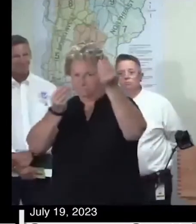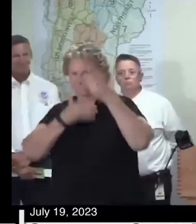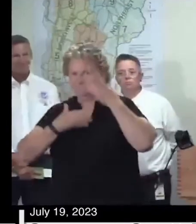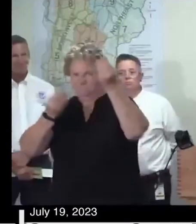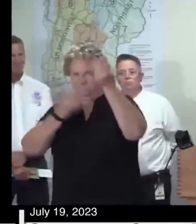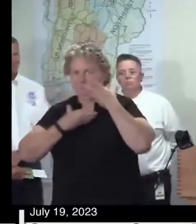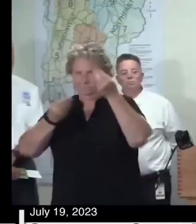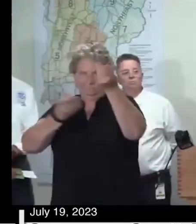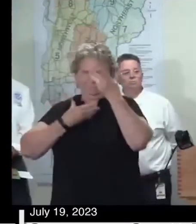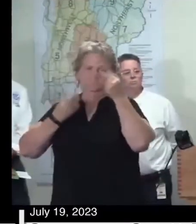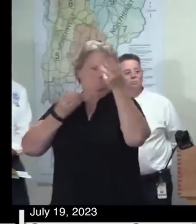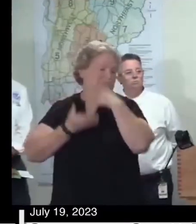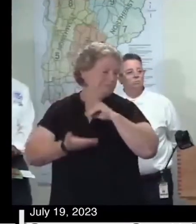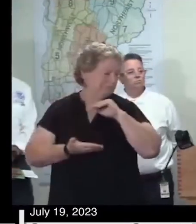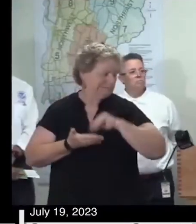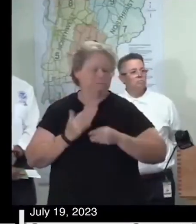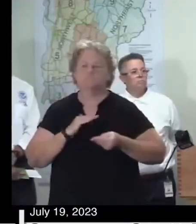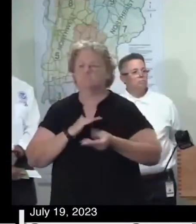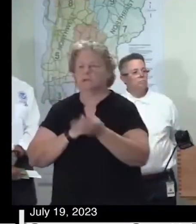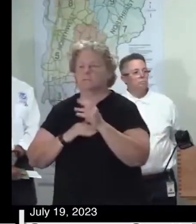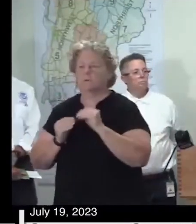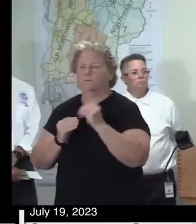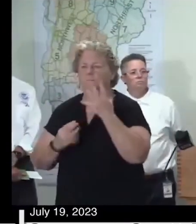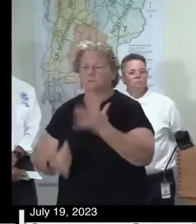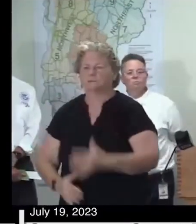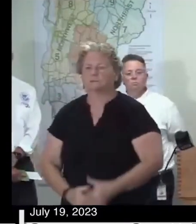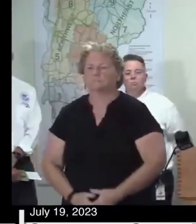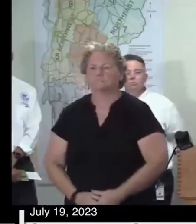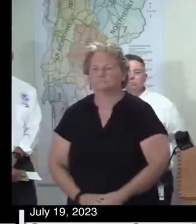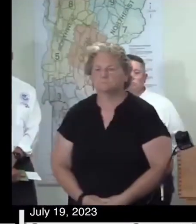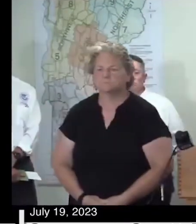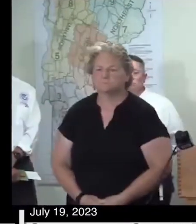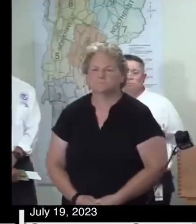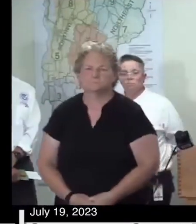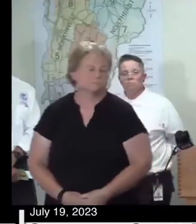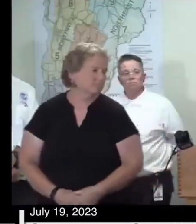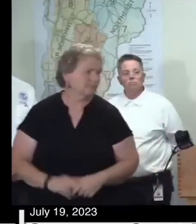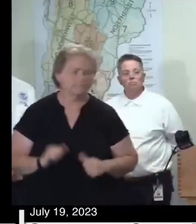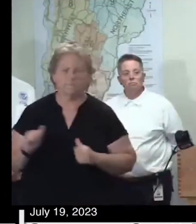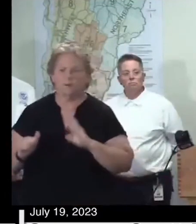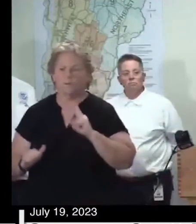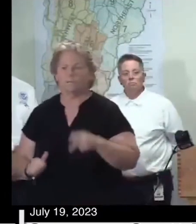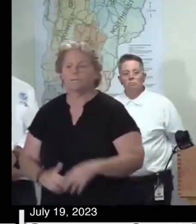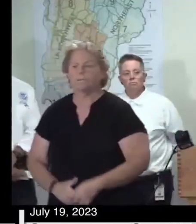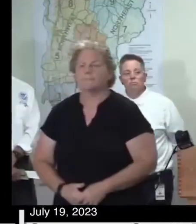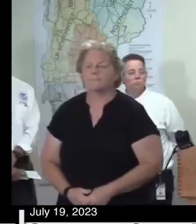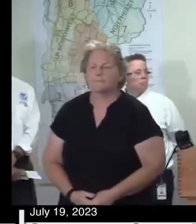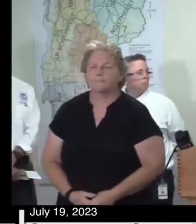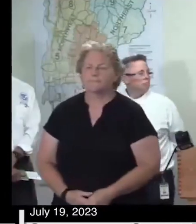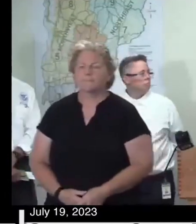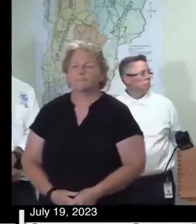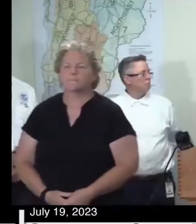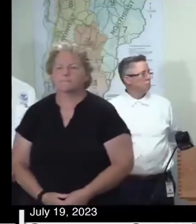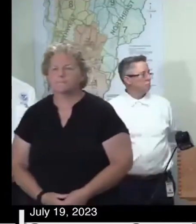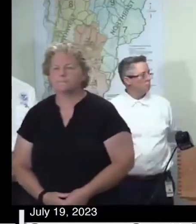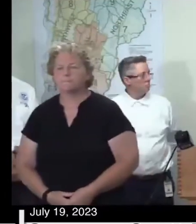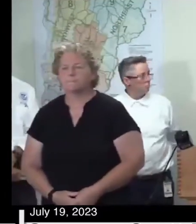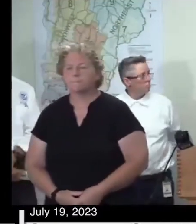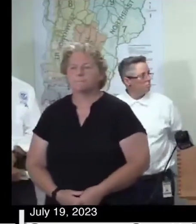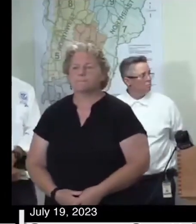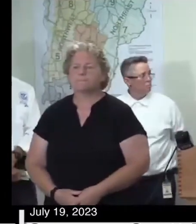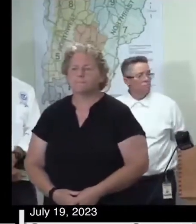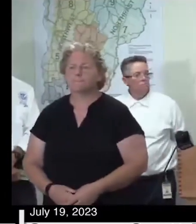I just want to follow up on that. Also, Kelvin, I know we reported on the state infrastructure and state highways and so forth,